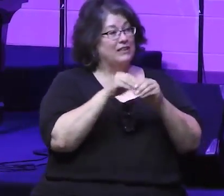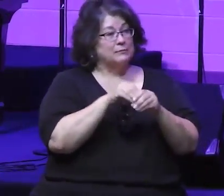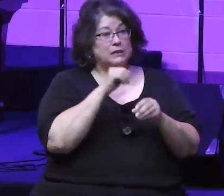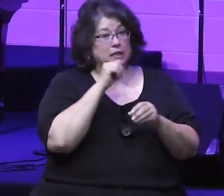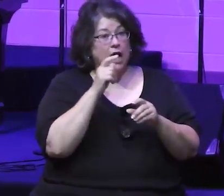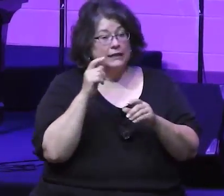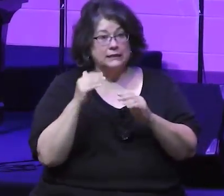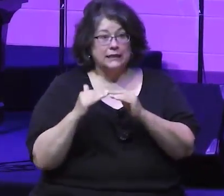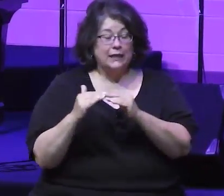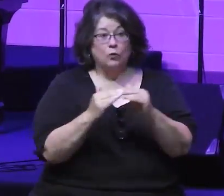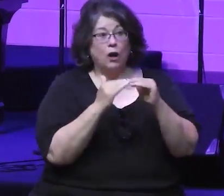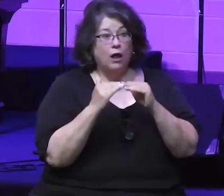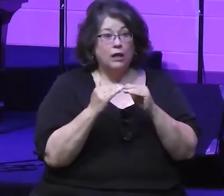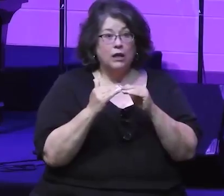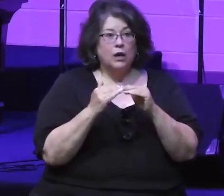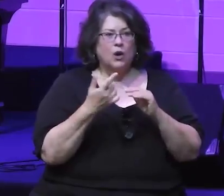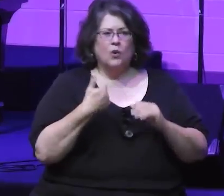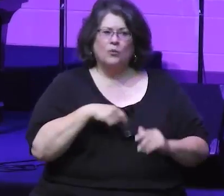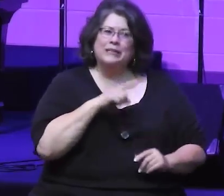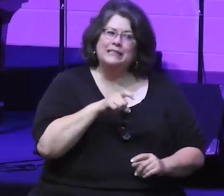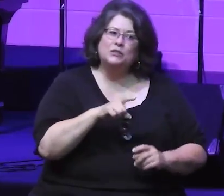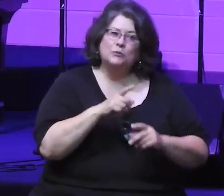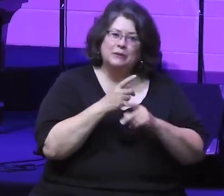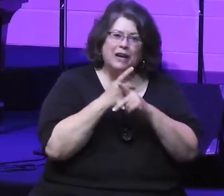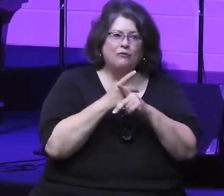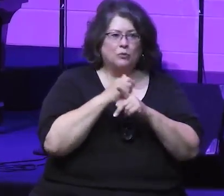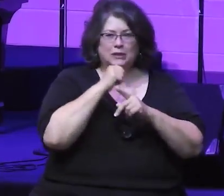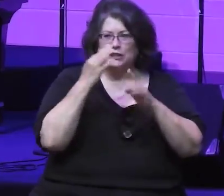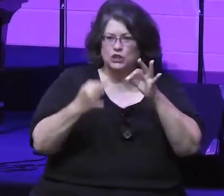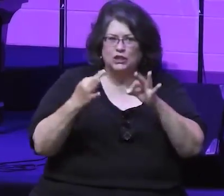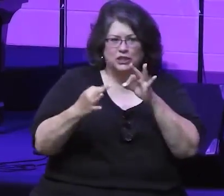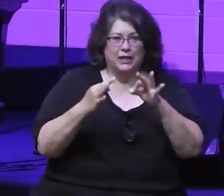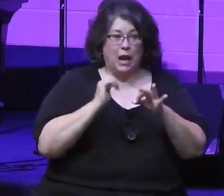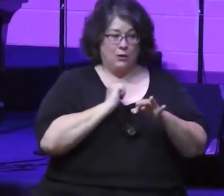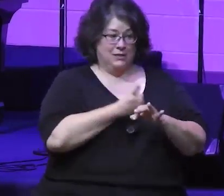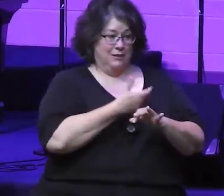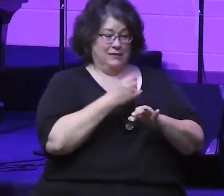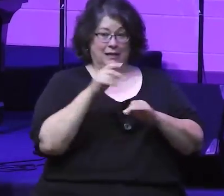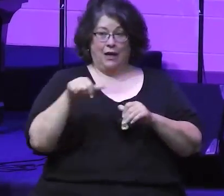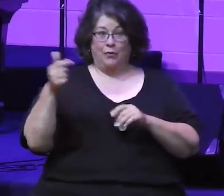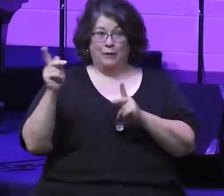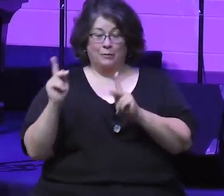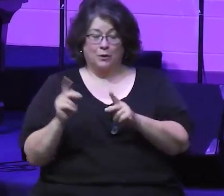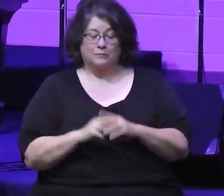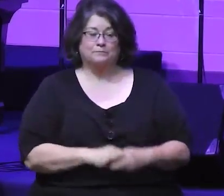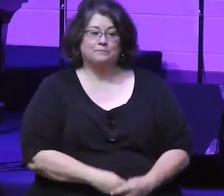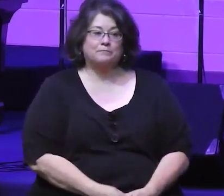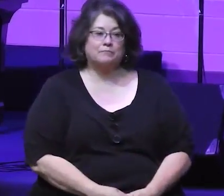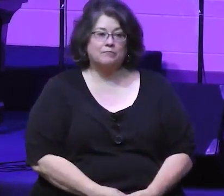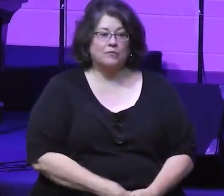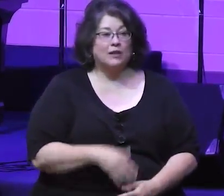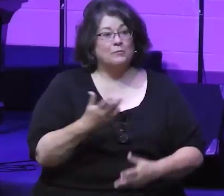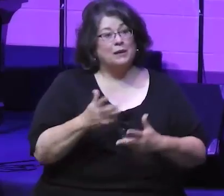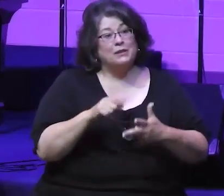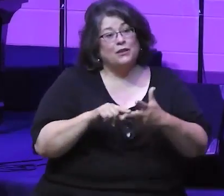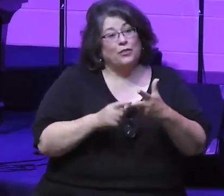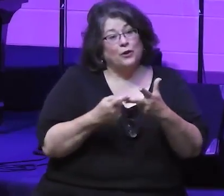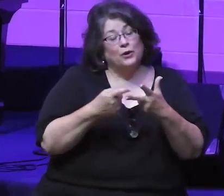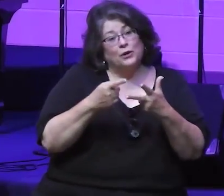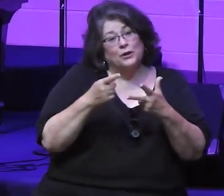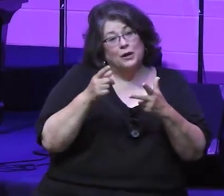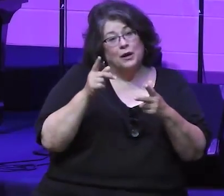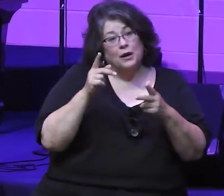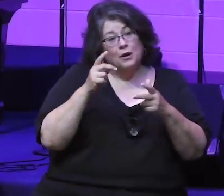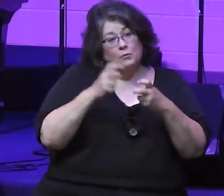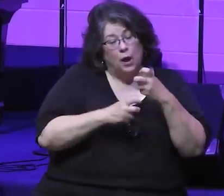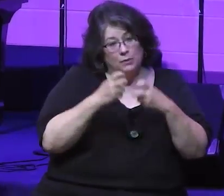to be careful of this. Are you a 5 or a 2 or a 1? There's a few different problems with it. And maybe the third one is